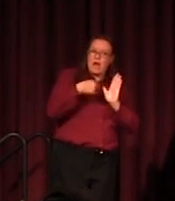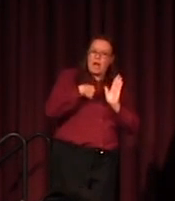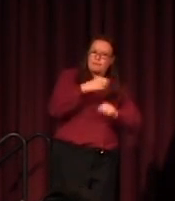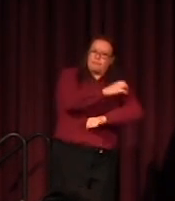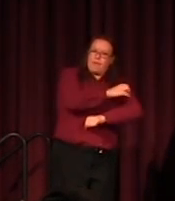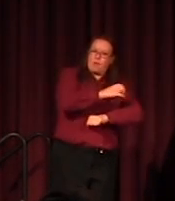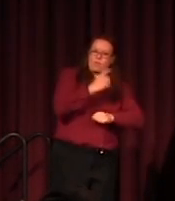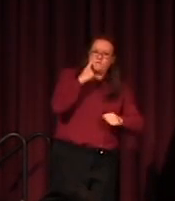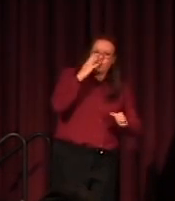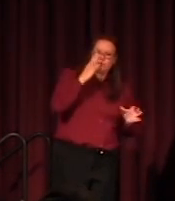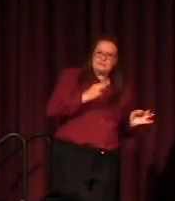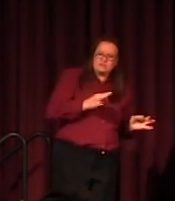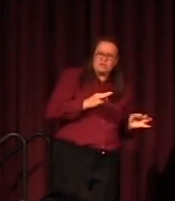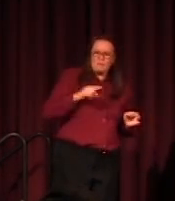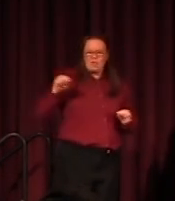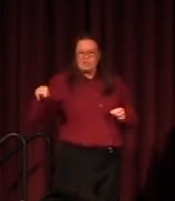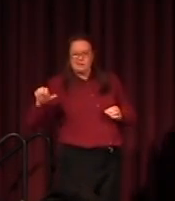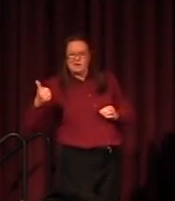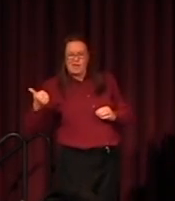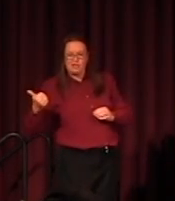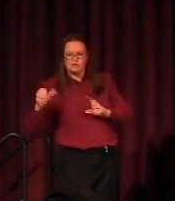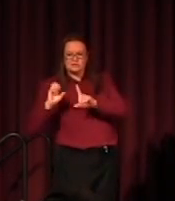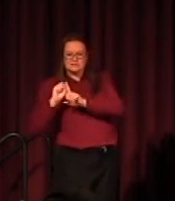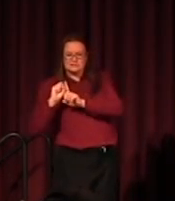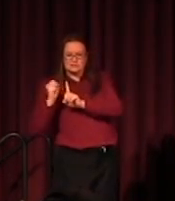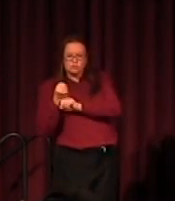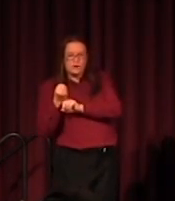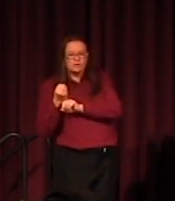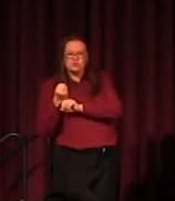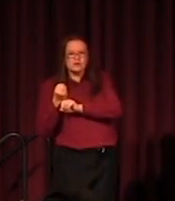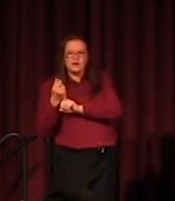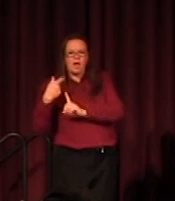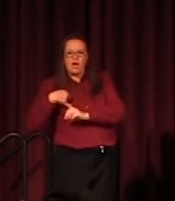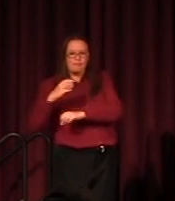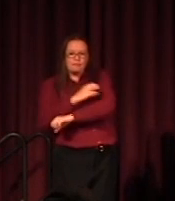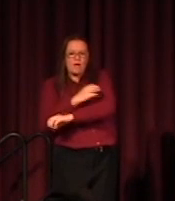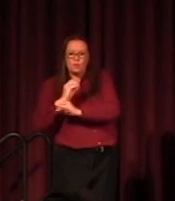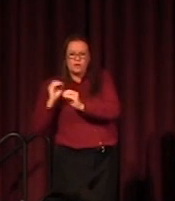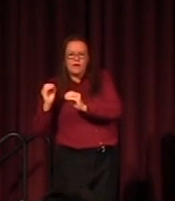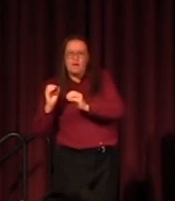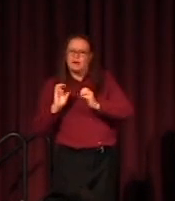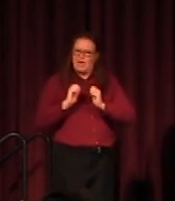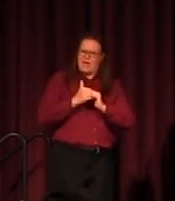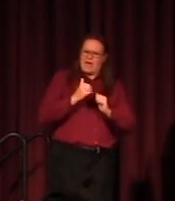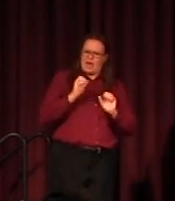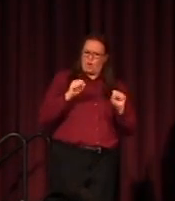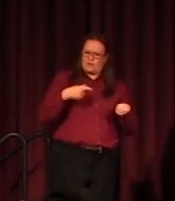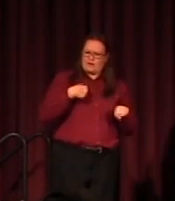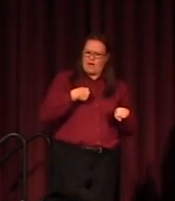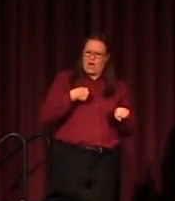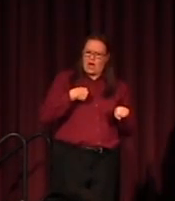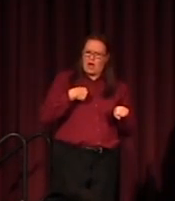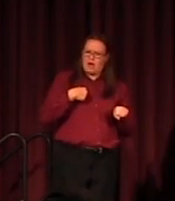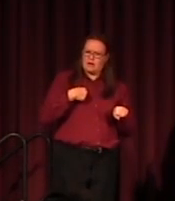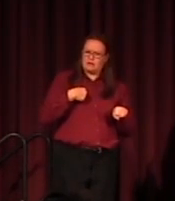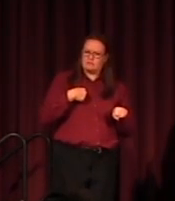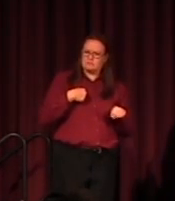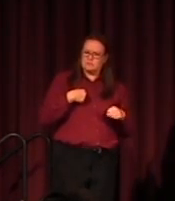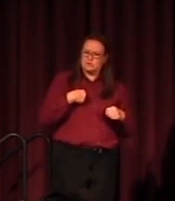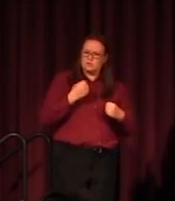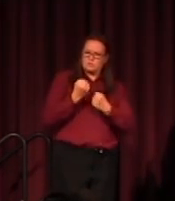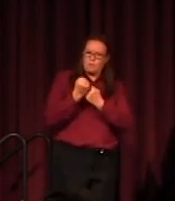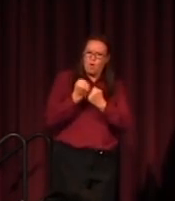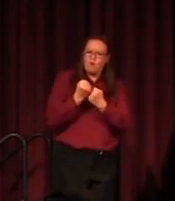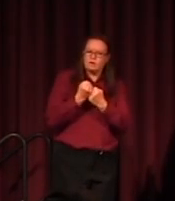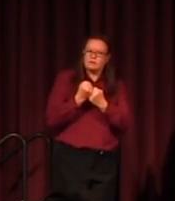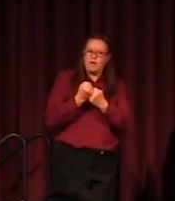see somebody being disempowered, how do you decide how to step in for that person and represent them in the inner